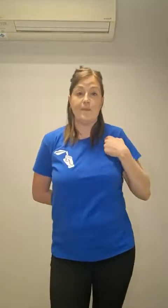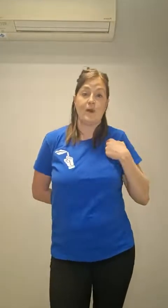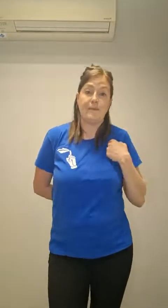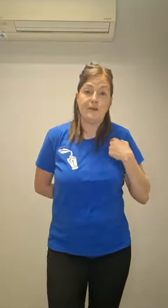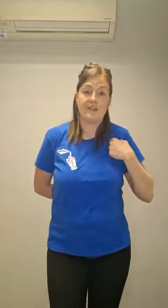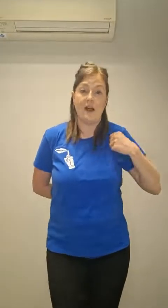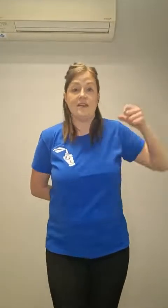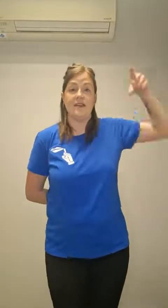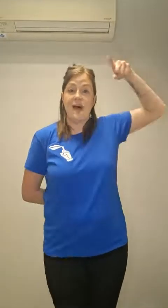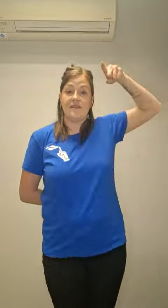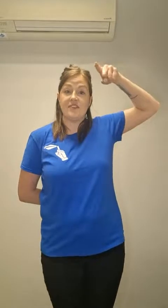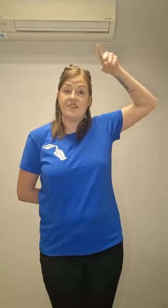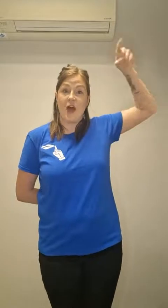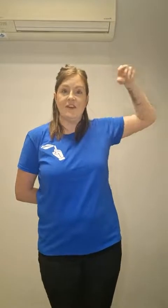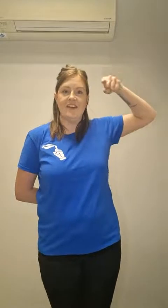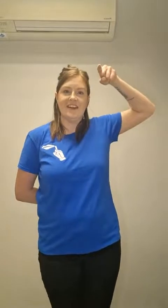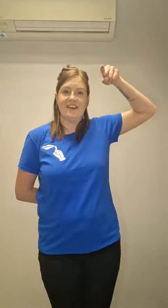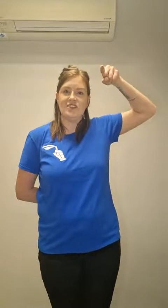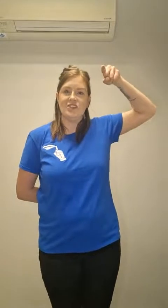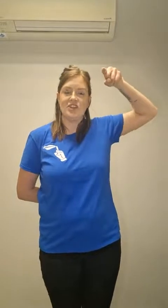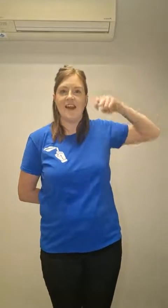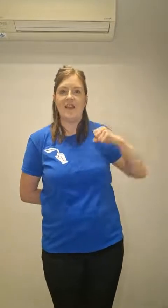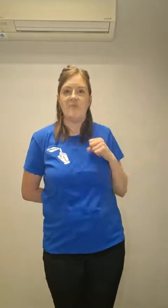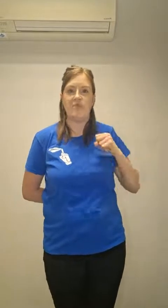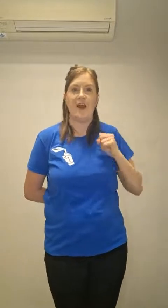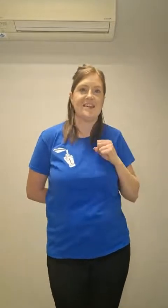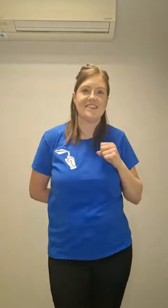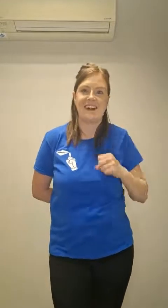blue skies and that sun is shining bright today.